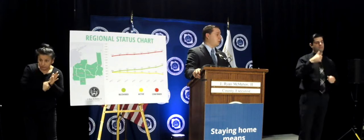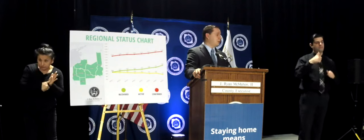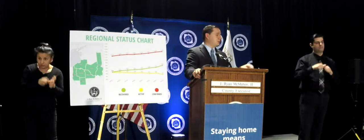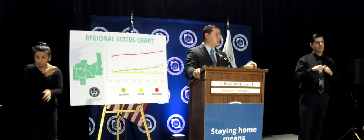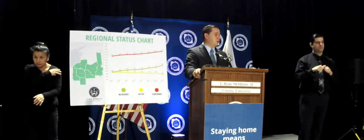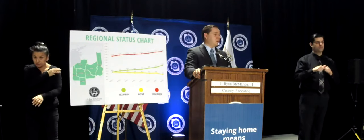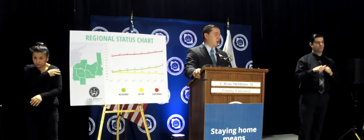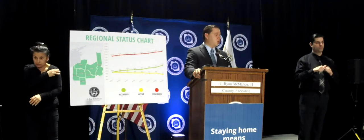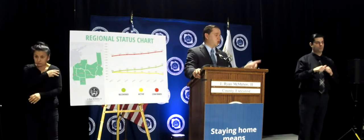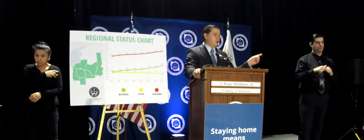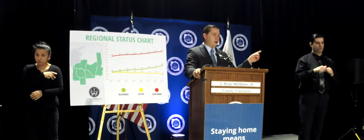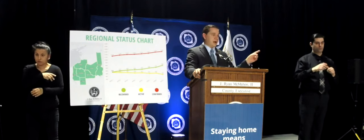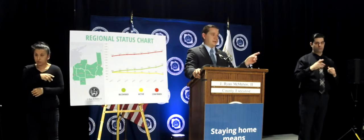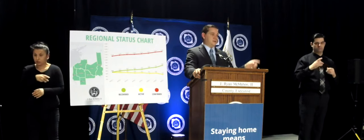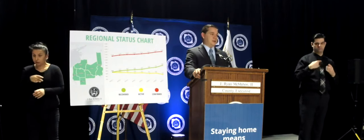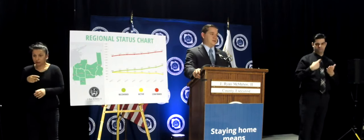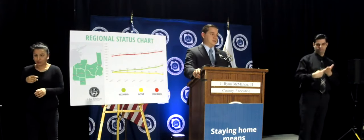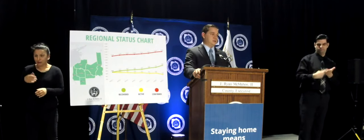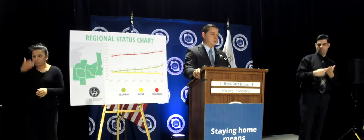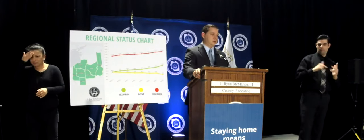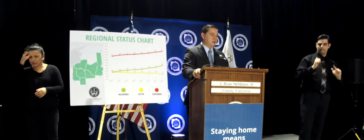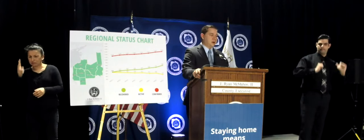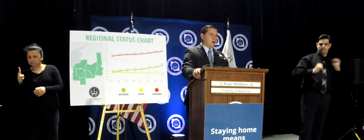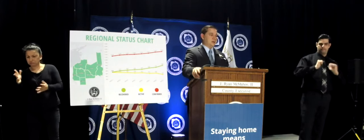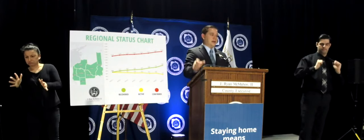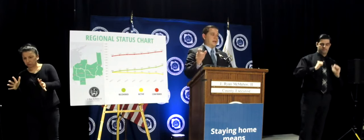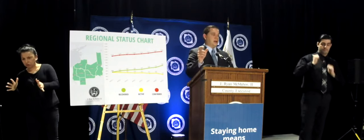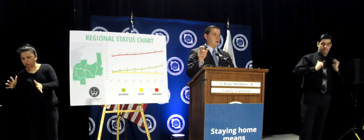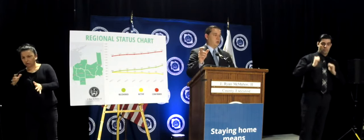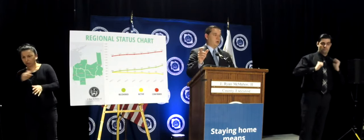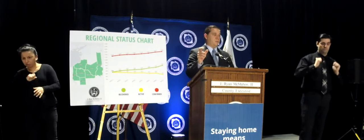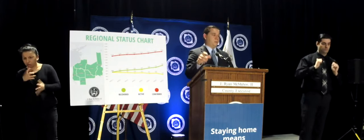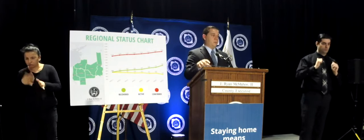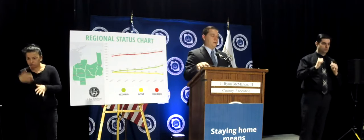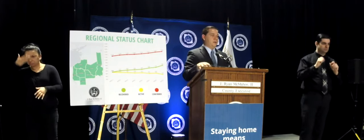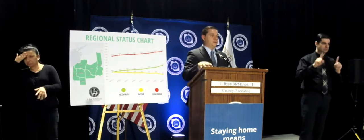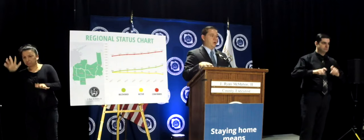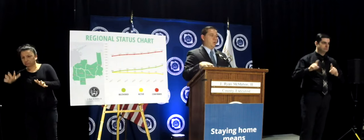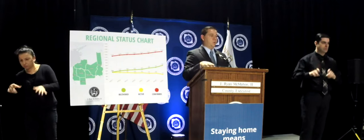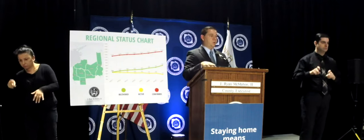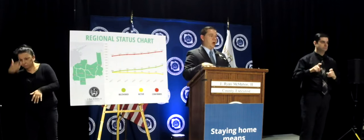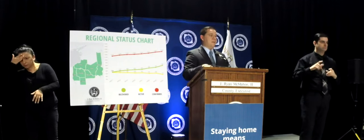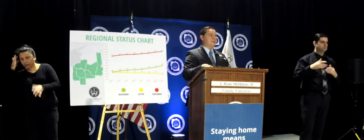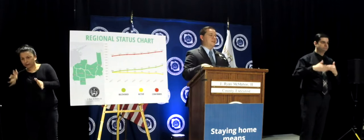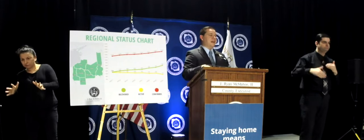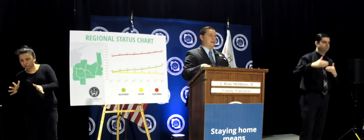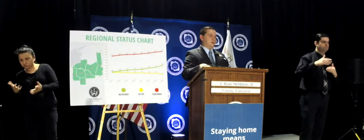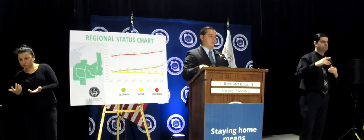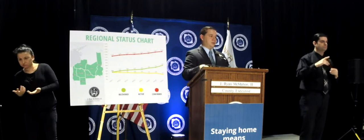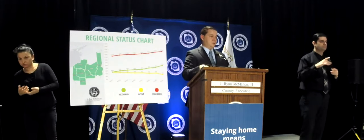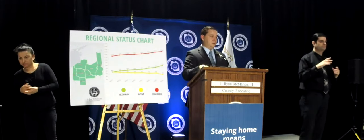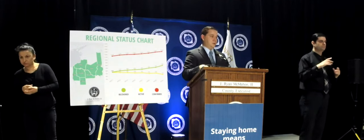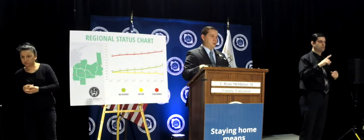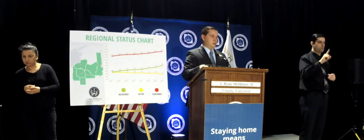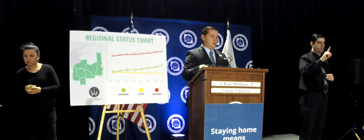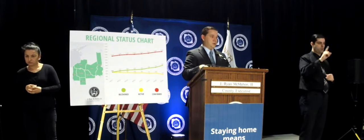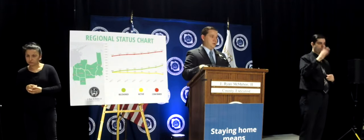that all week. A third of our active cases are in that category. So